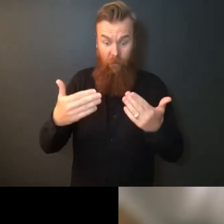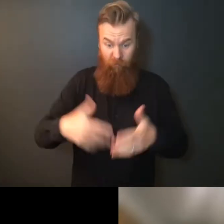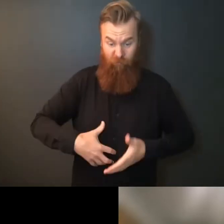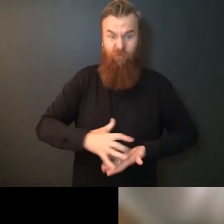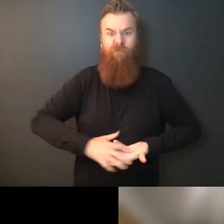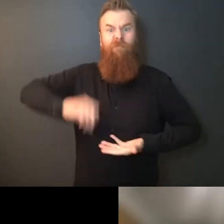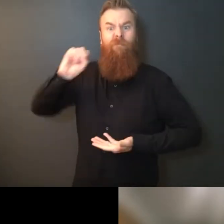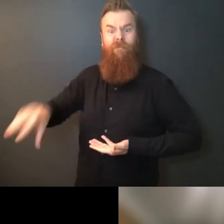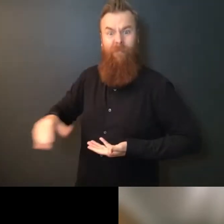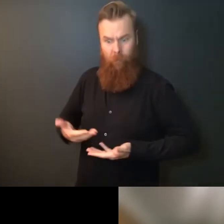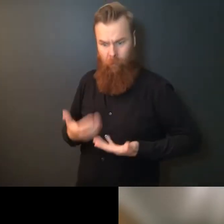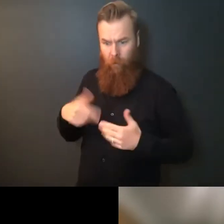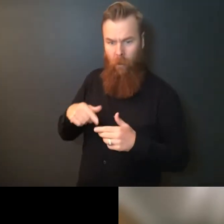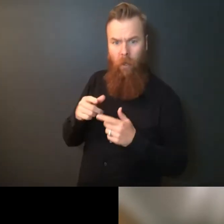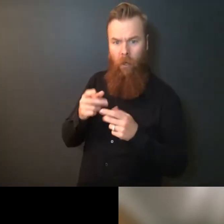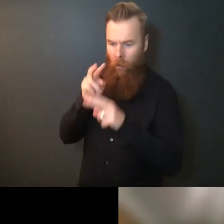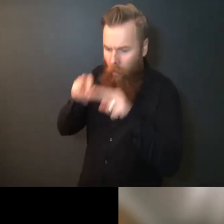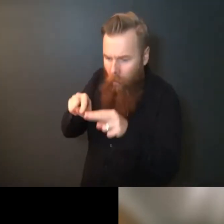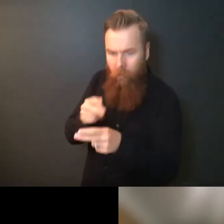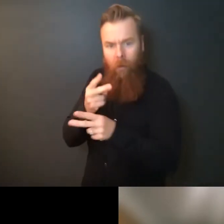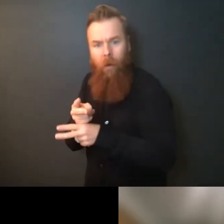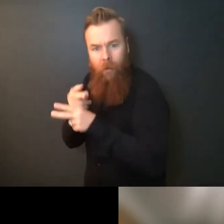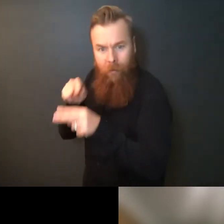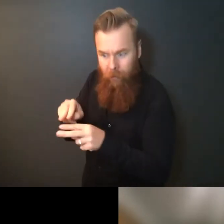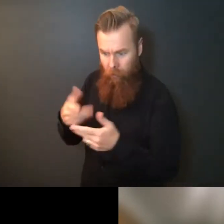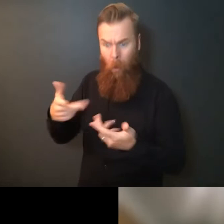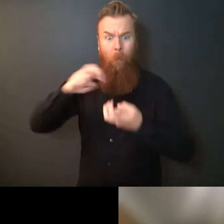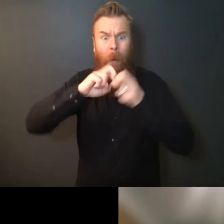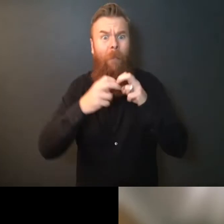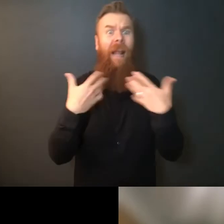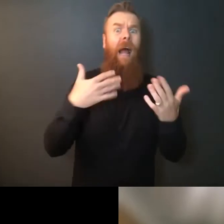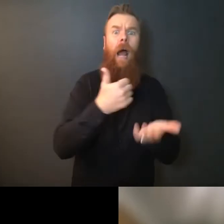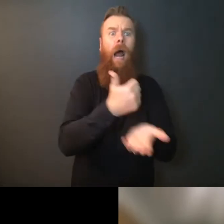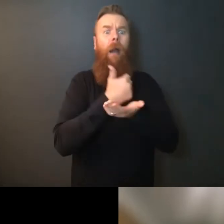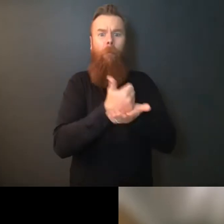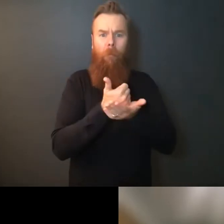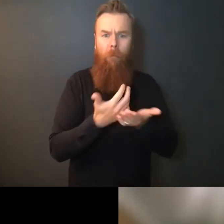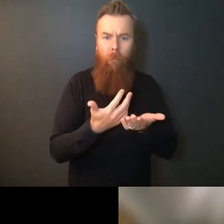emergency or something like this. So in that case, they face a whole multitude of